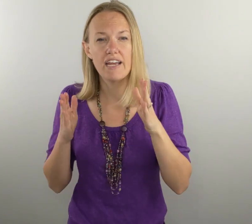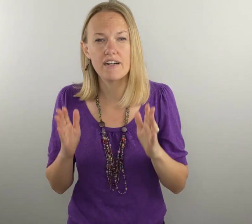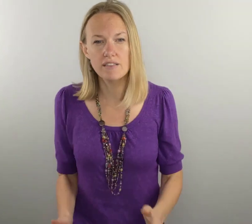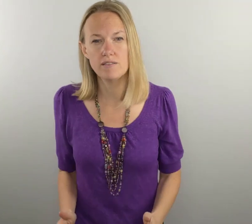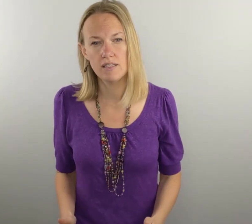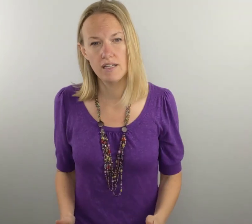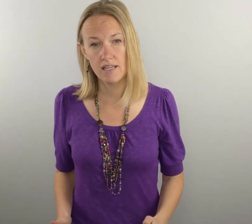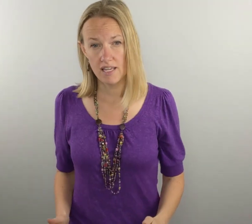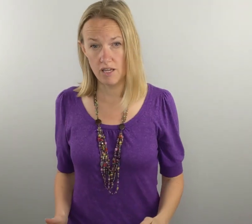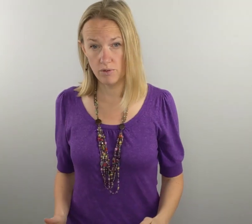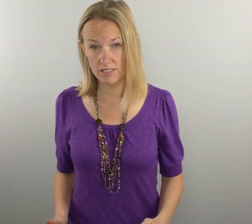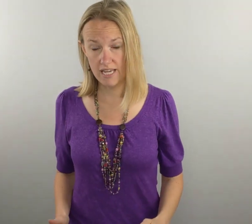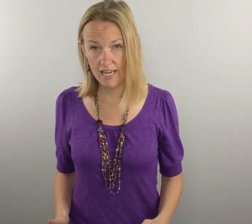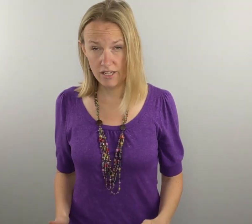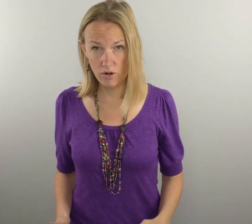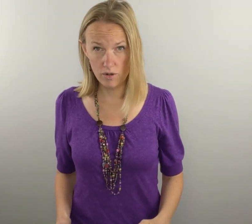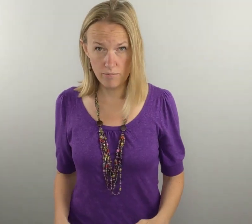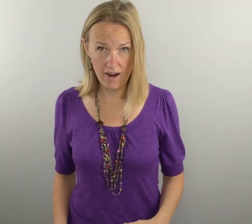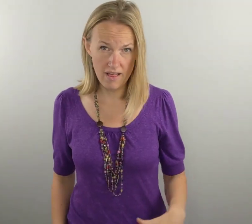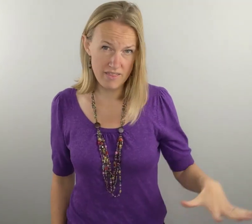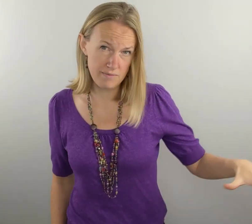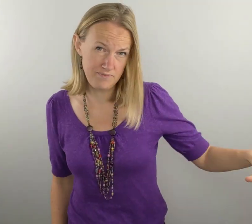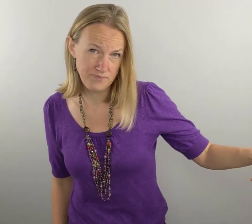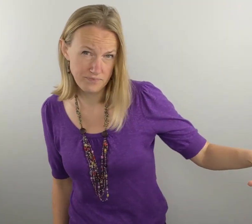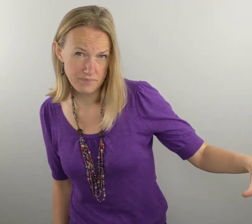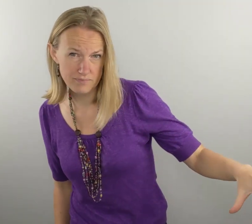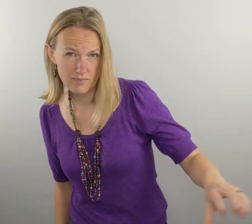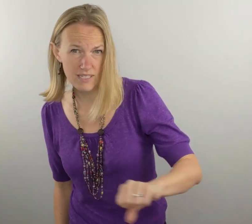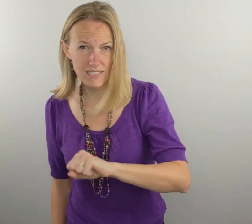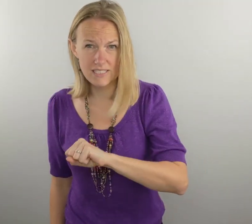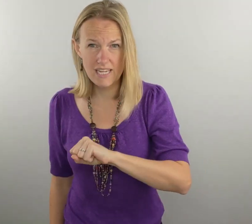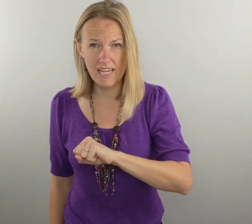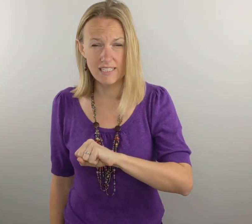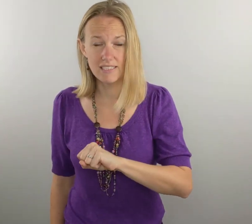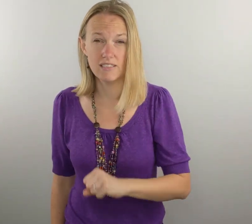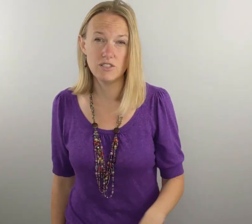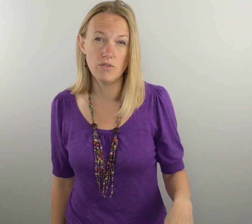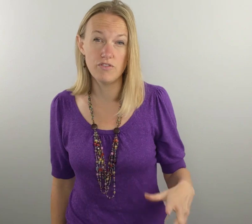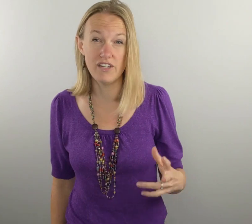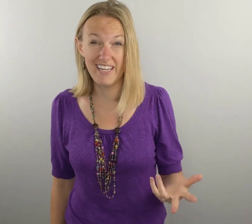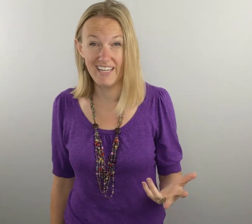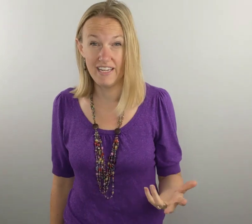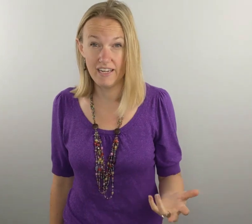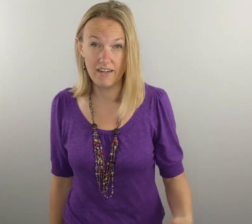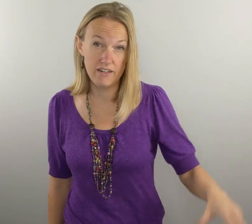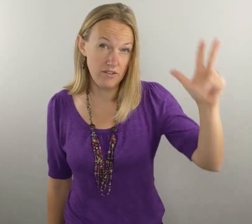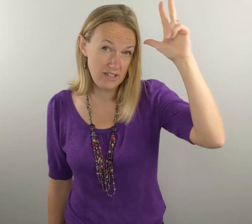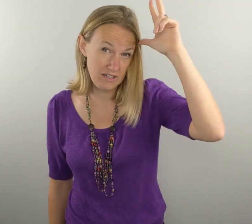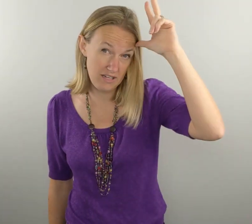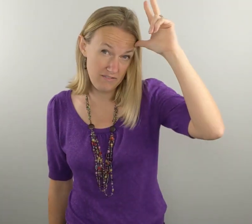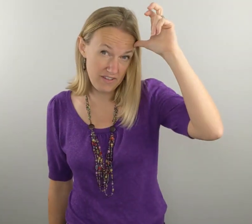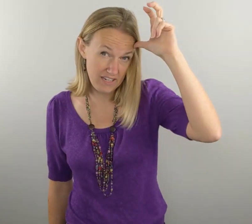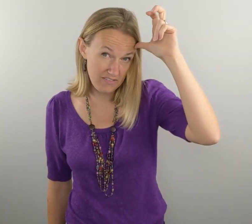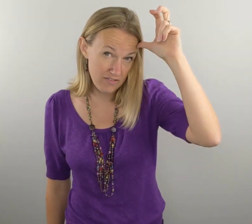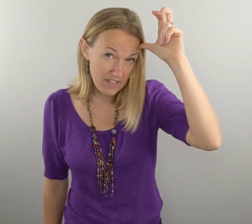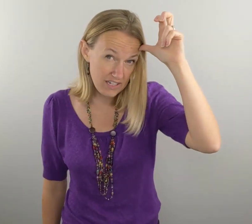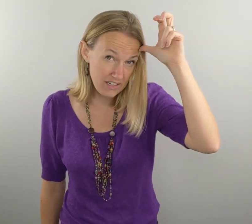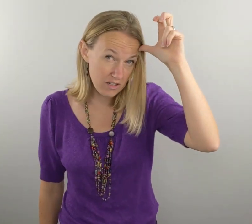liar. He will take your breath. Takes, so for he here, you can fit, if you fit it in, you can put